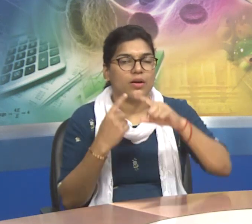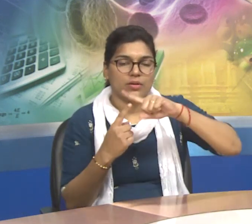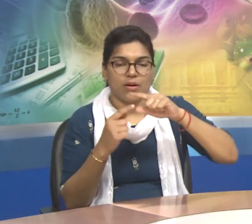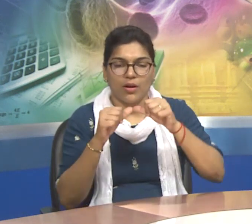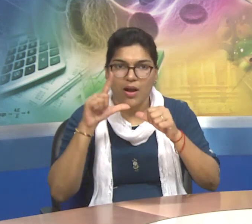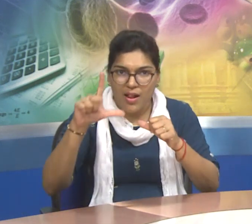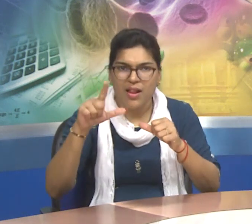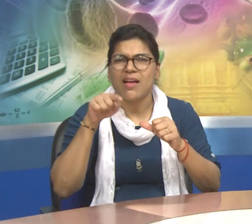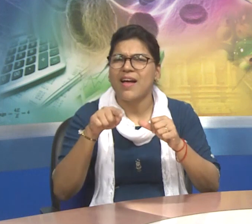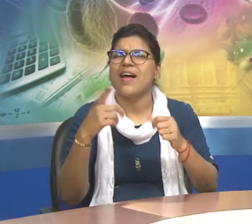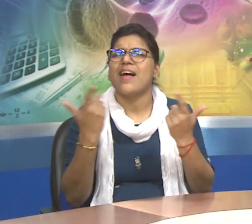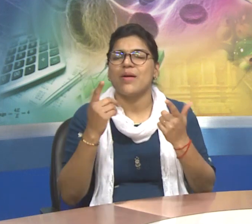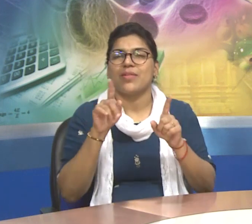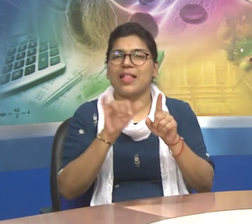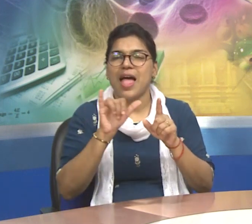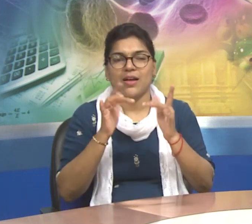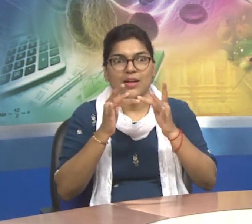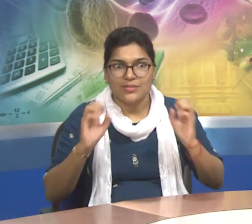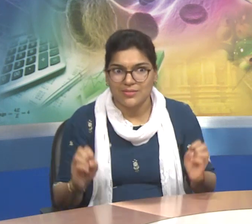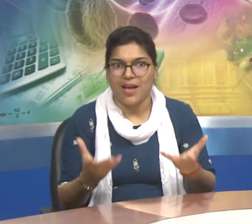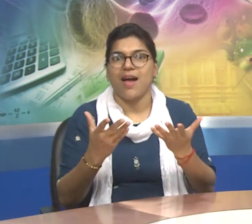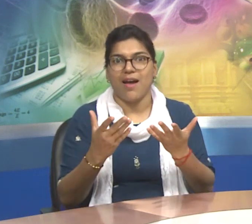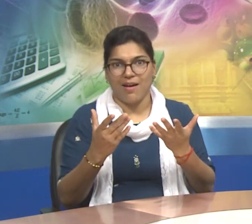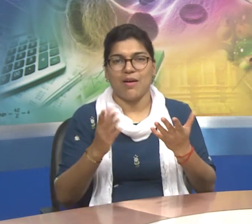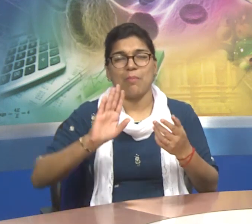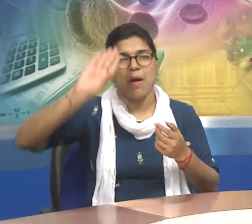and print resources which have been scanned and digitized.